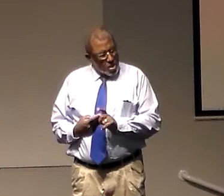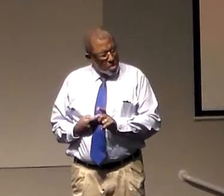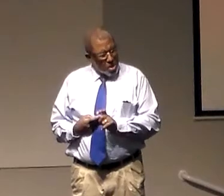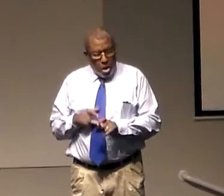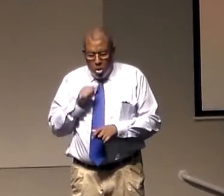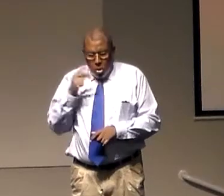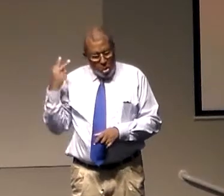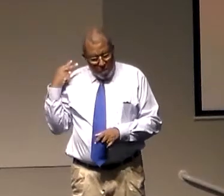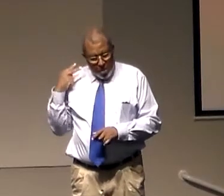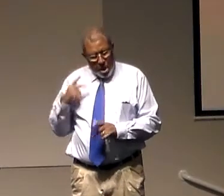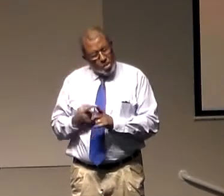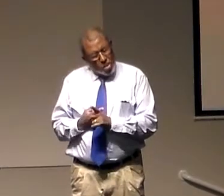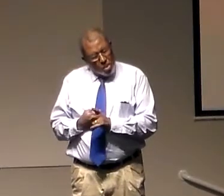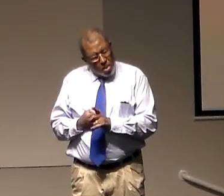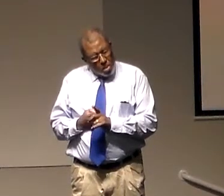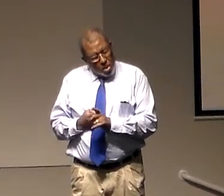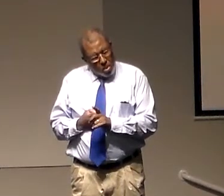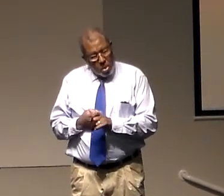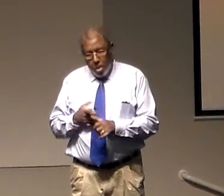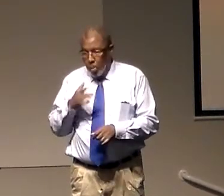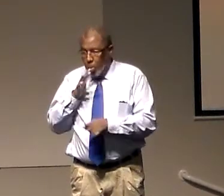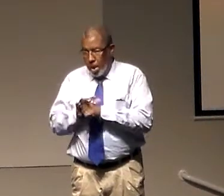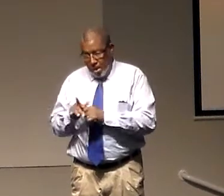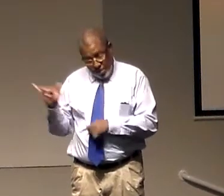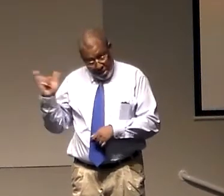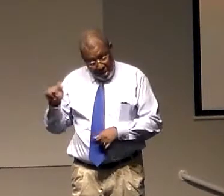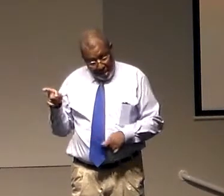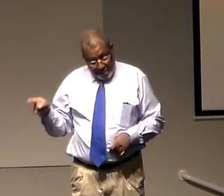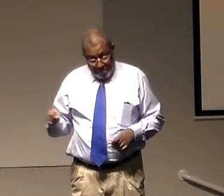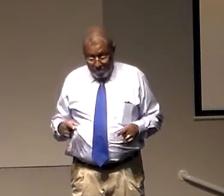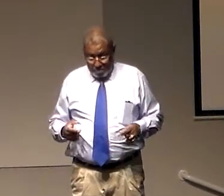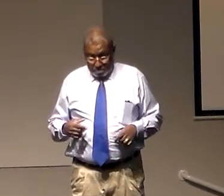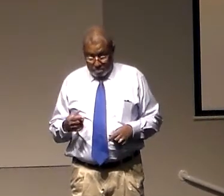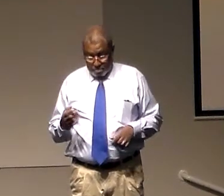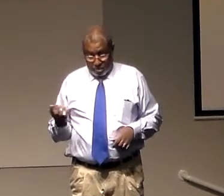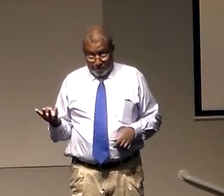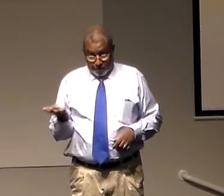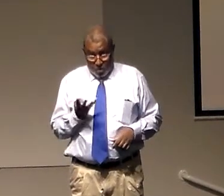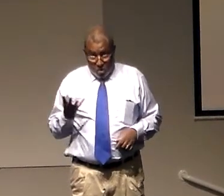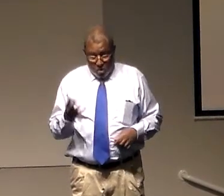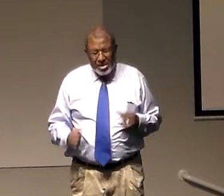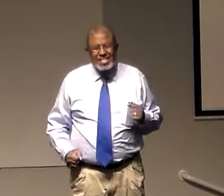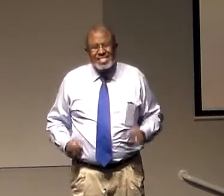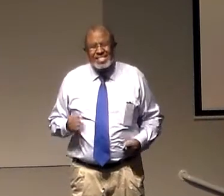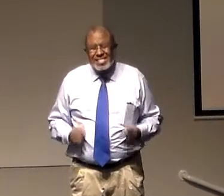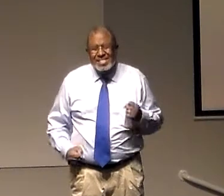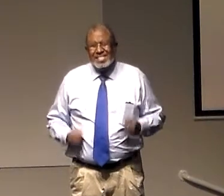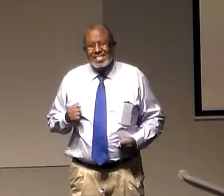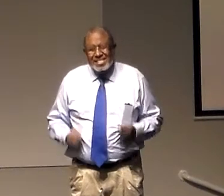running and running and running. Said, don't look back. Don't look back. Just run.